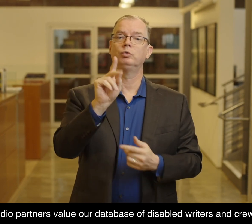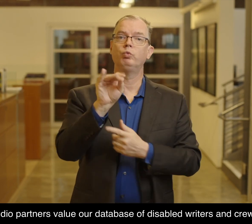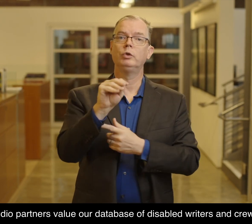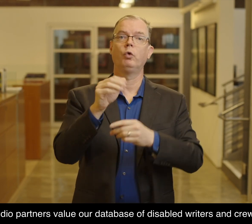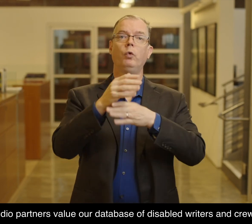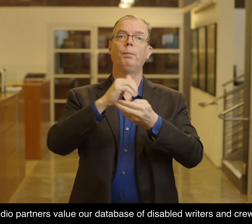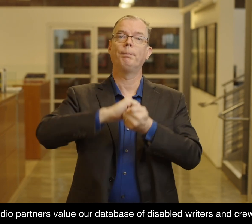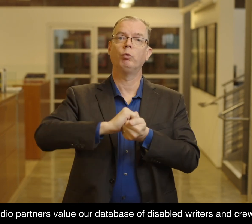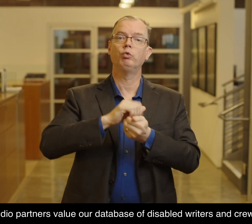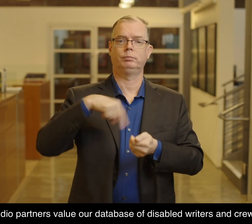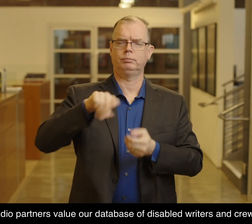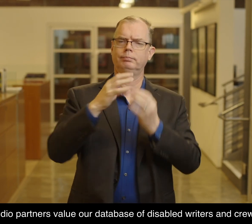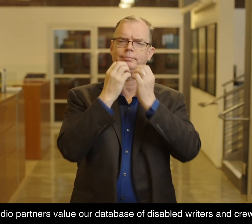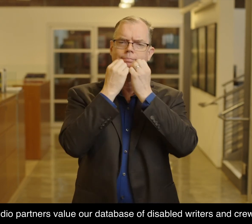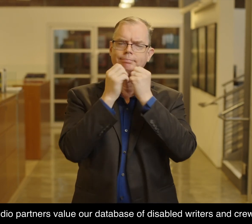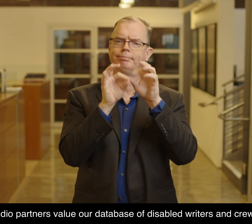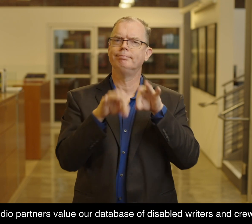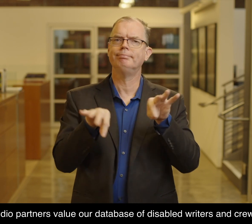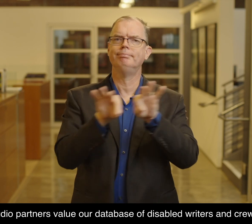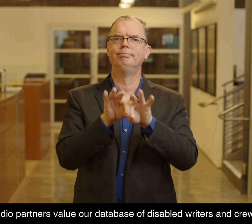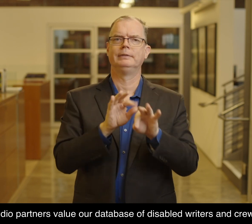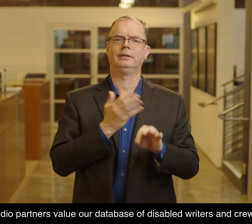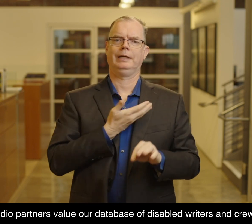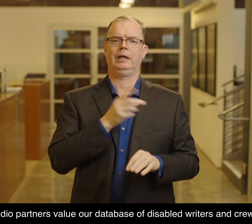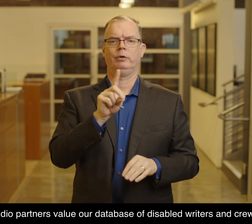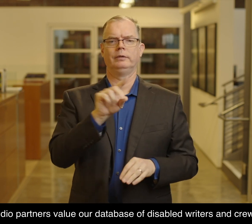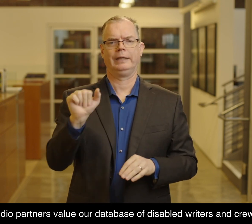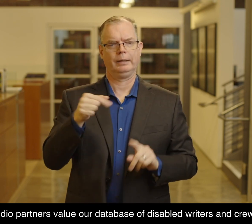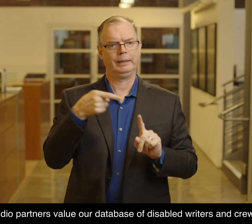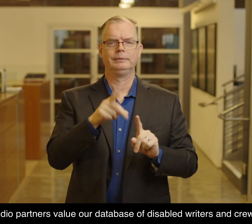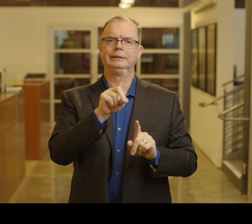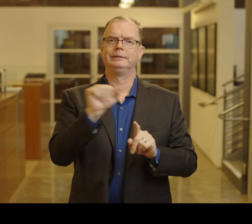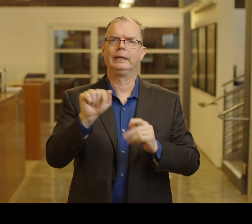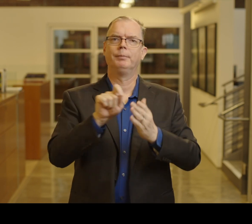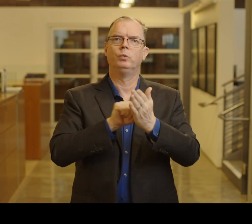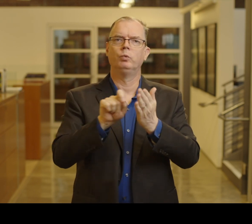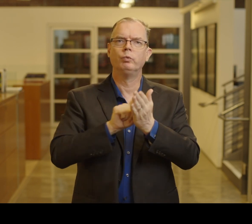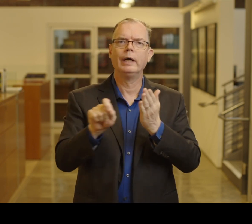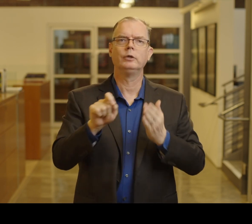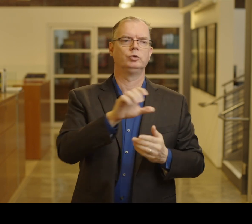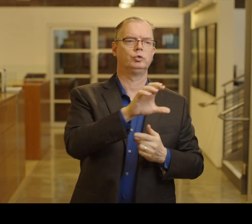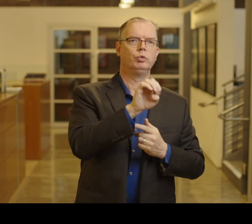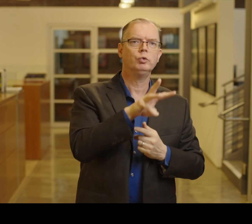value our database of disabled writers and crew for hire.